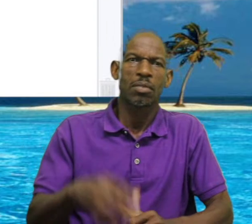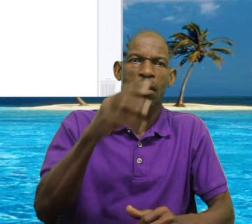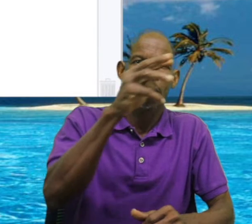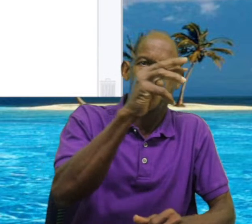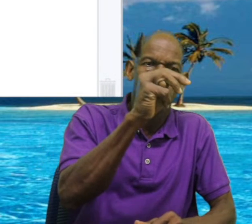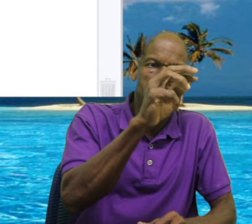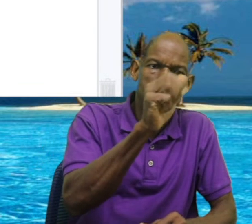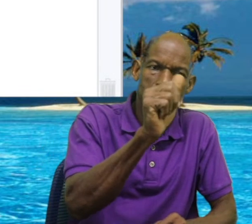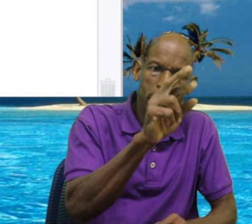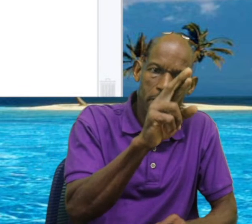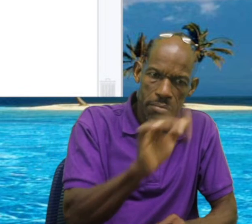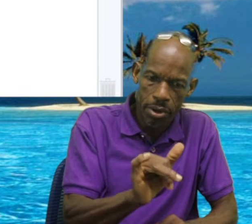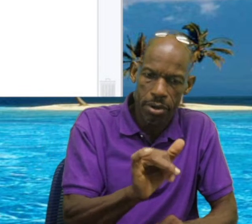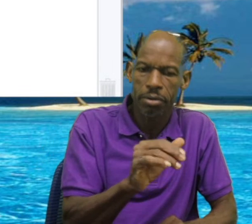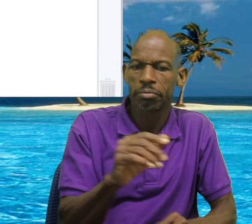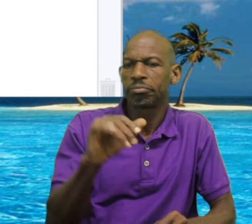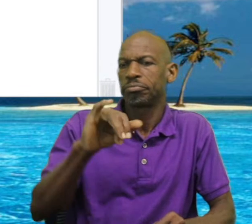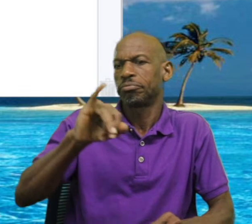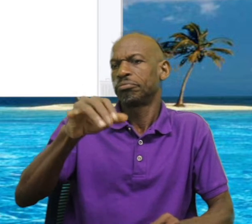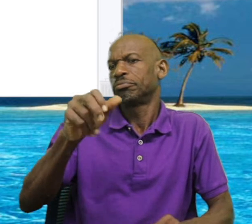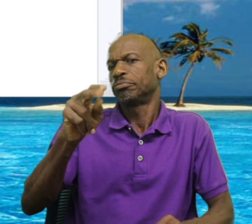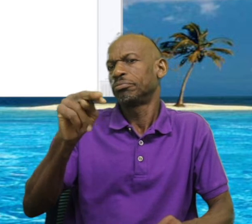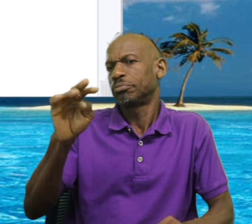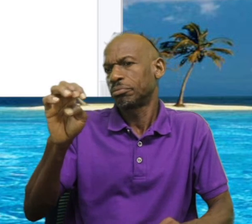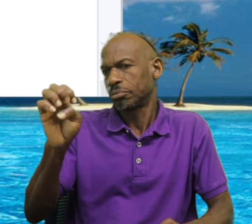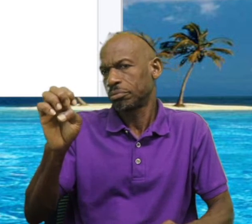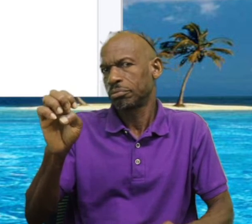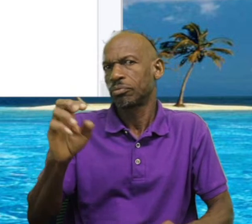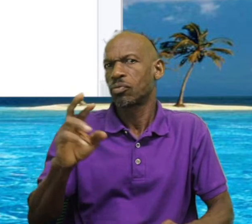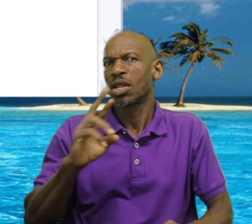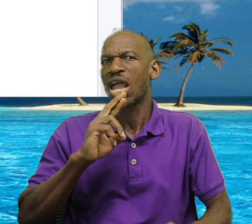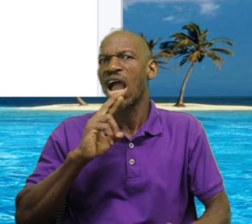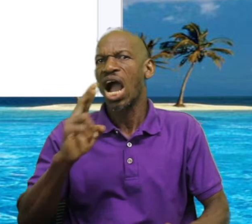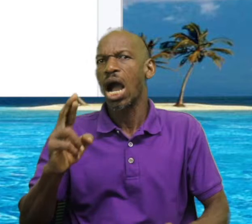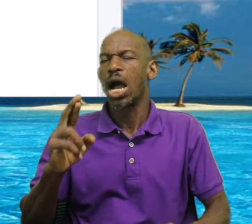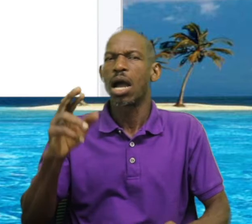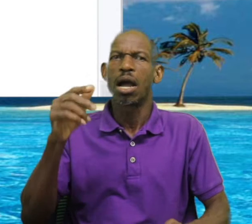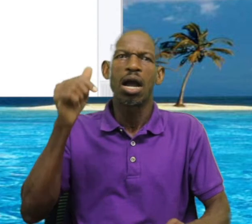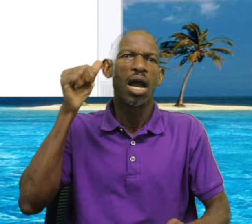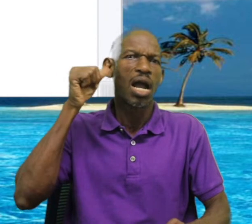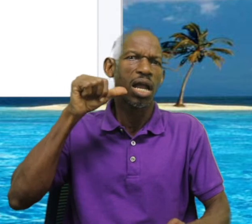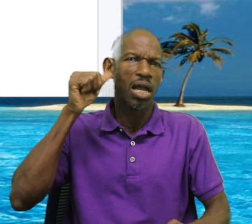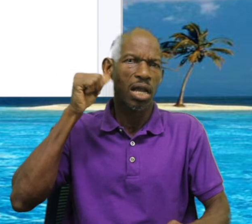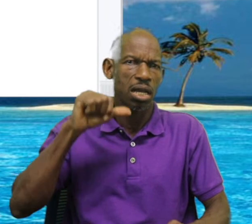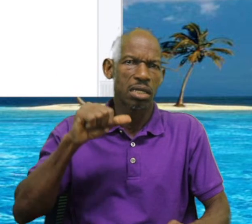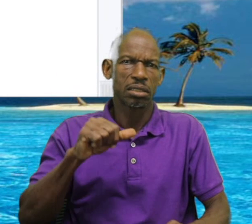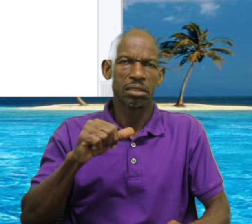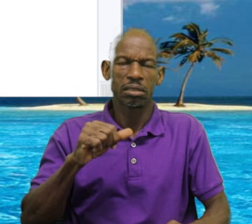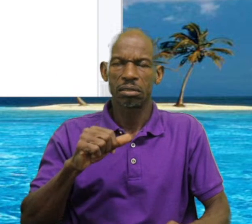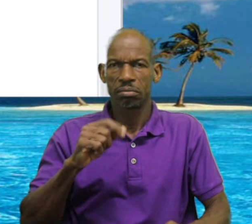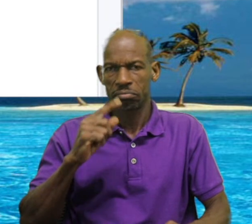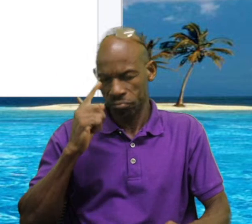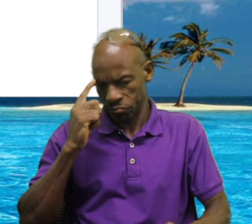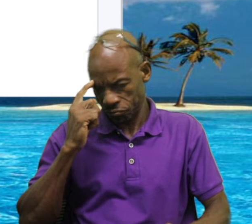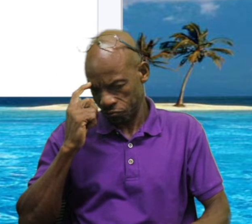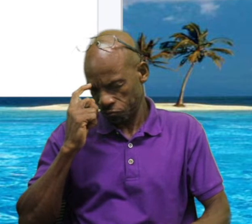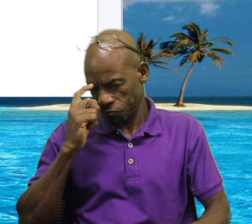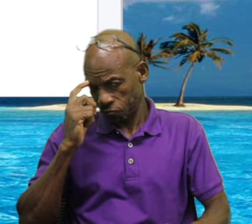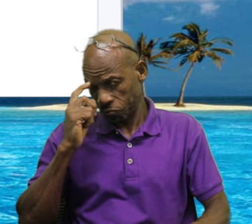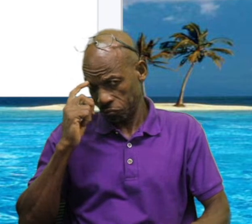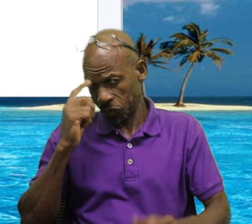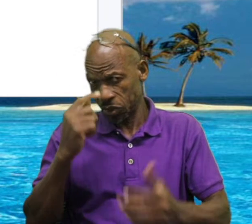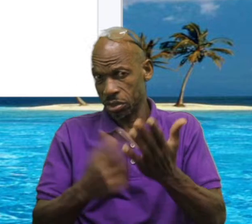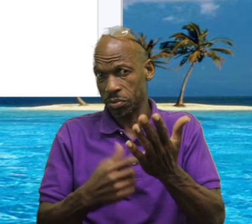They are girls, but something is missing. I need to join Mary and Jane in my sentence. I use